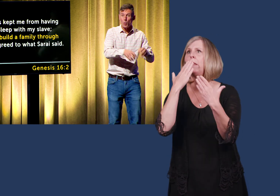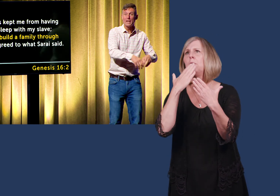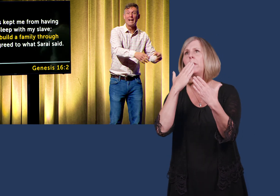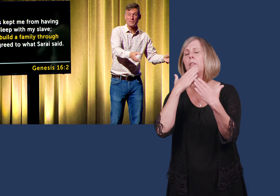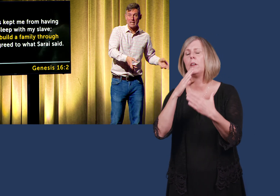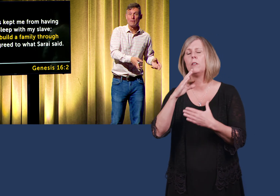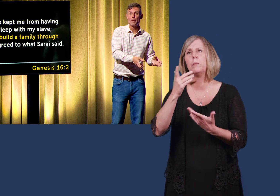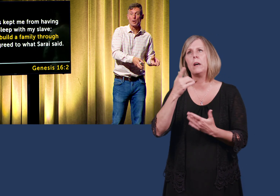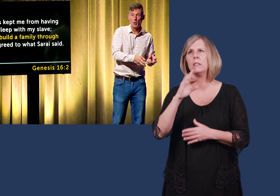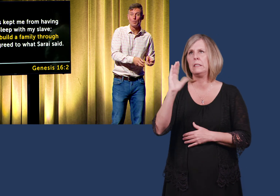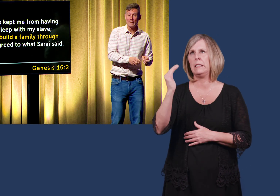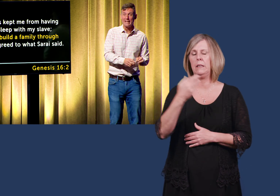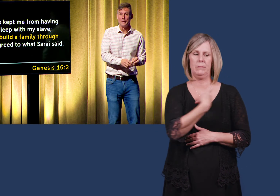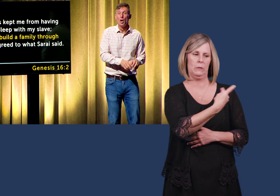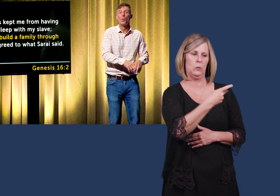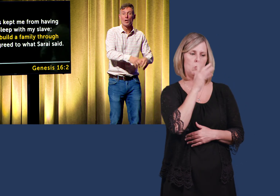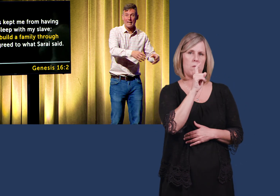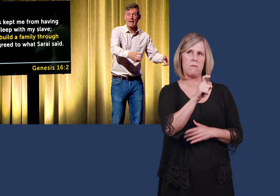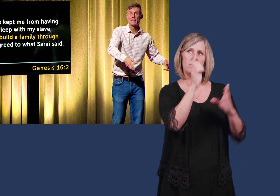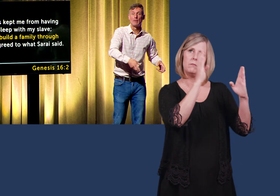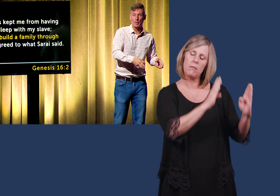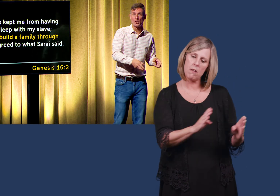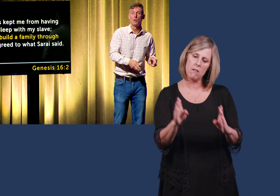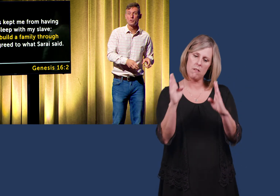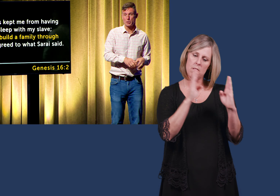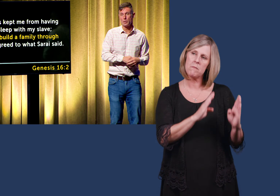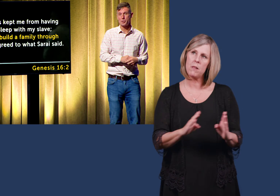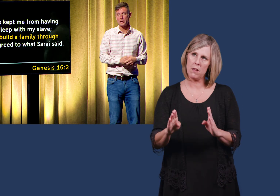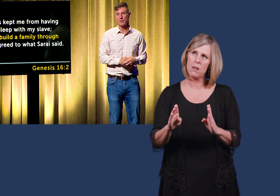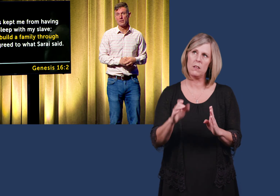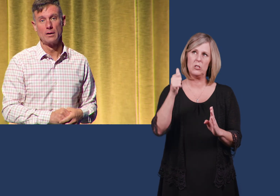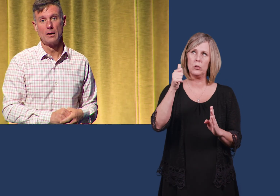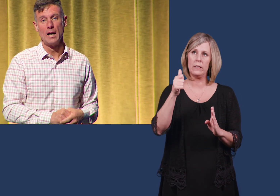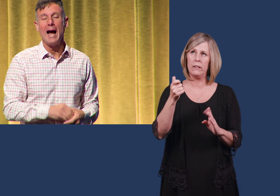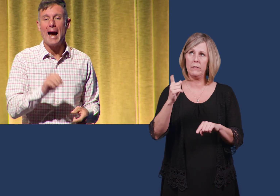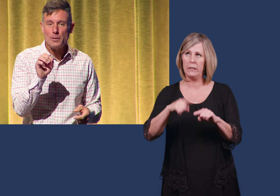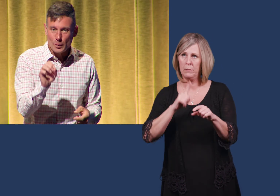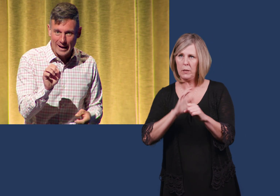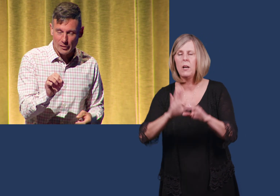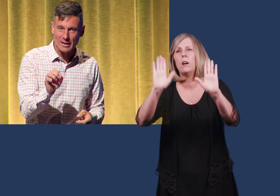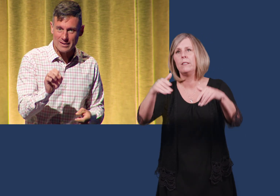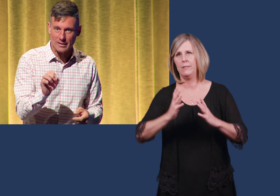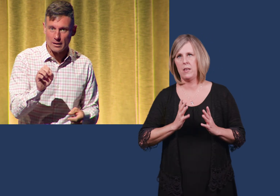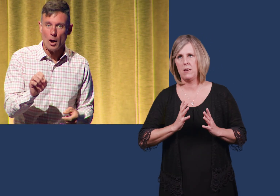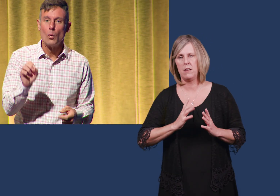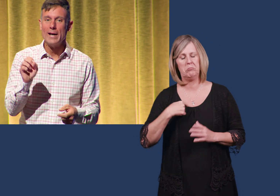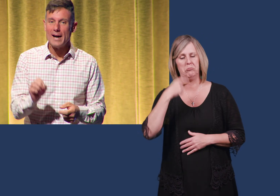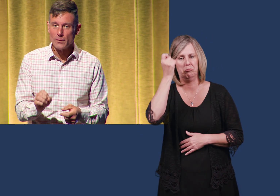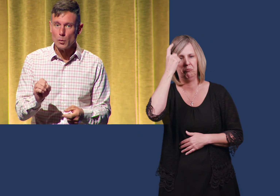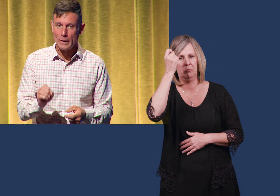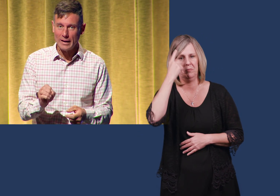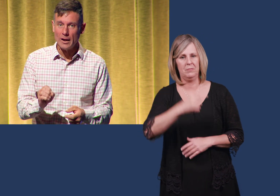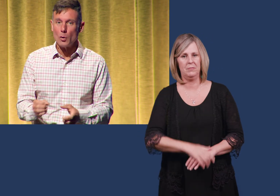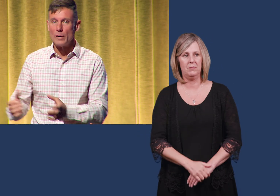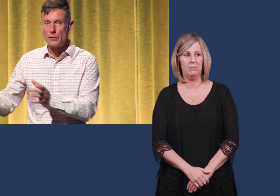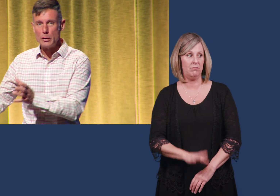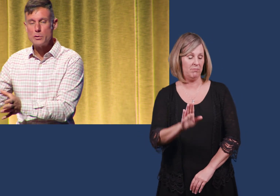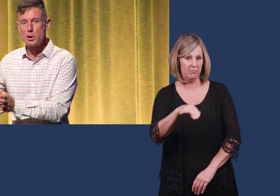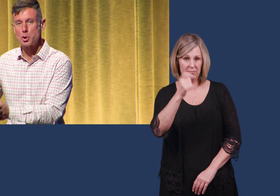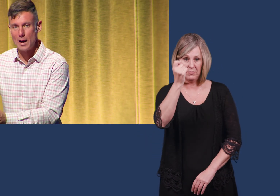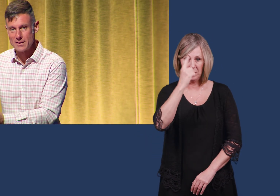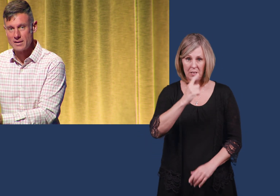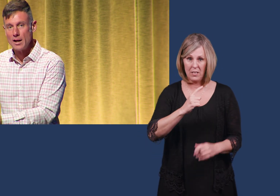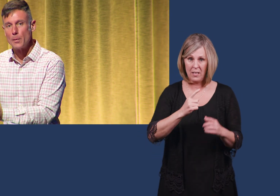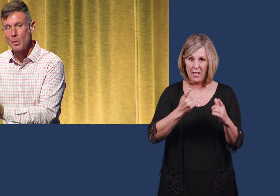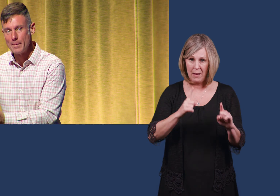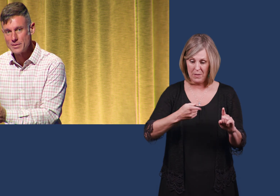ourselves. We're going to have to come up with our own plan. We're going to have to come up with our own solution. And whenever we refuse